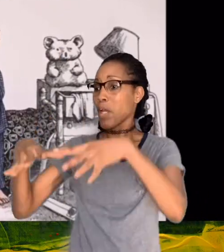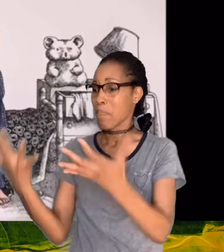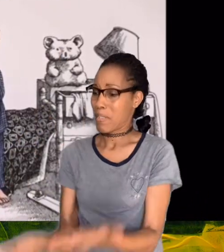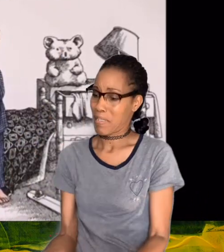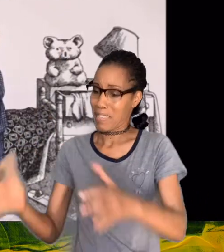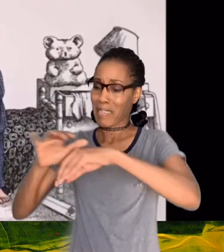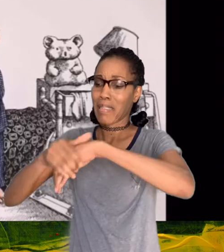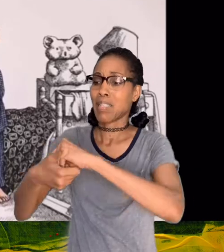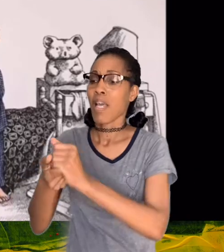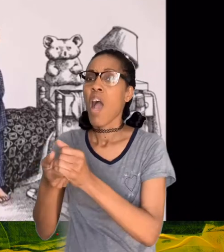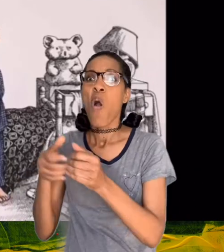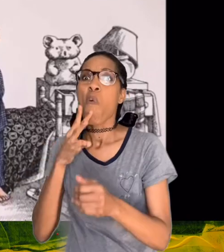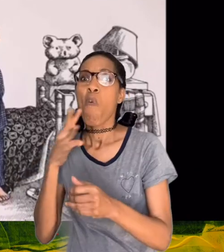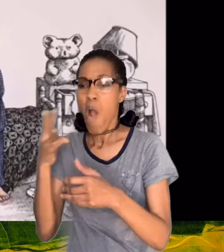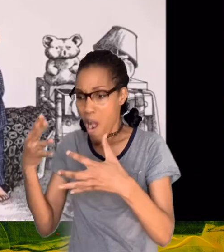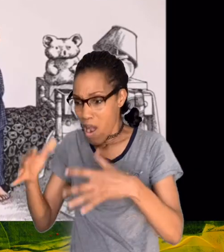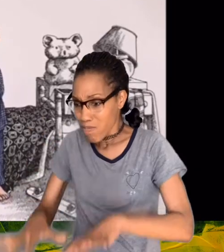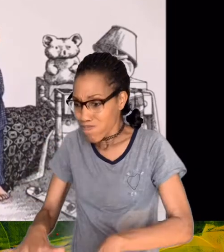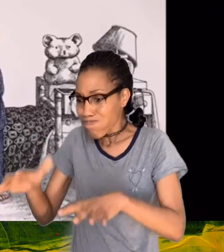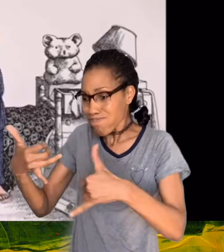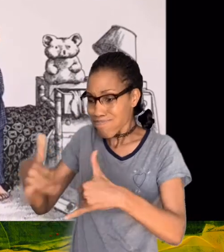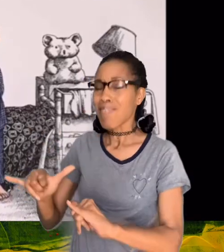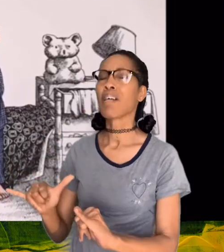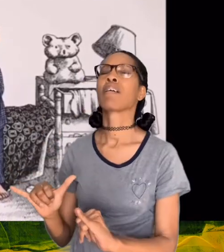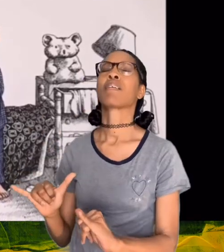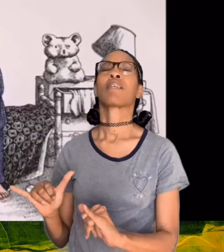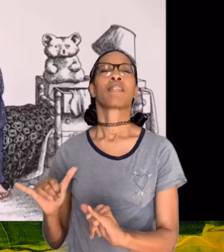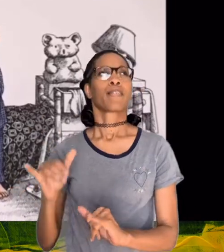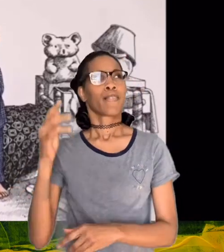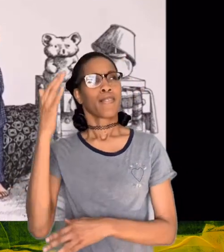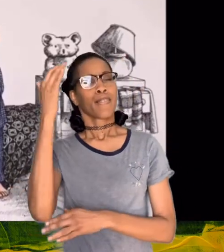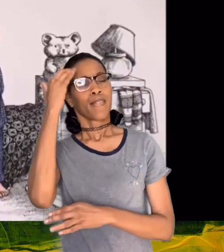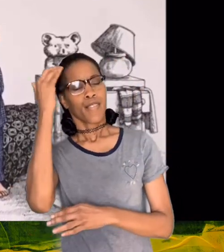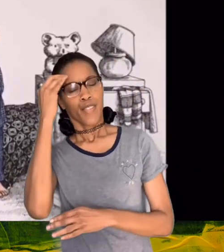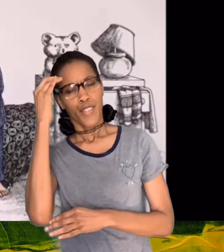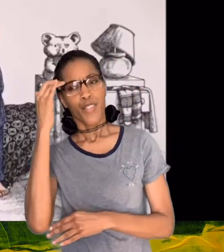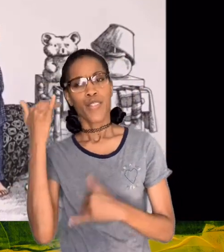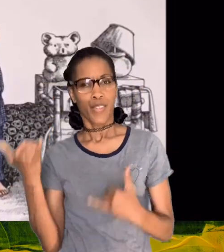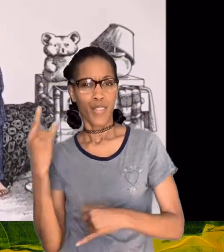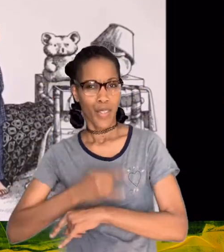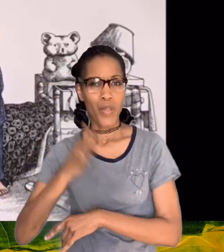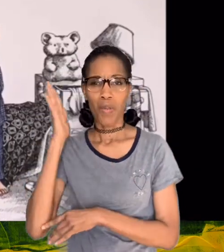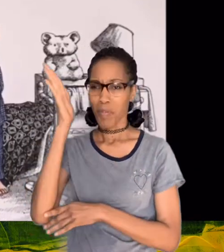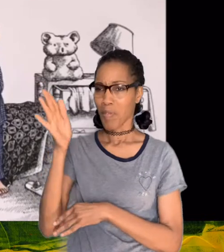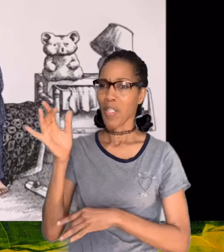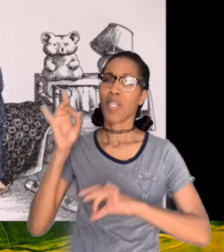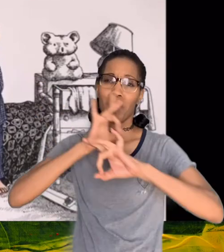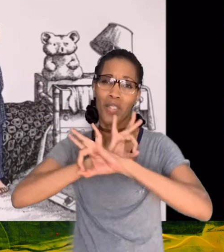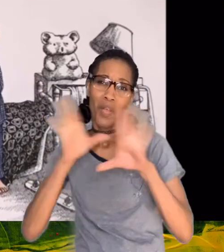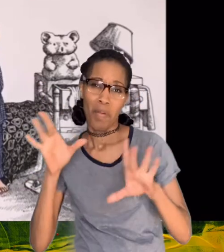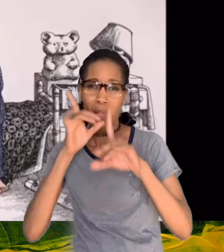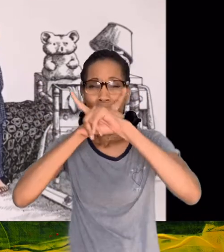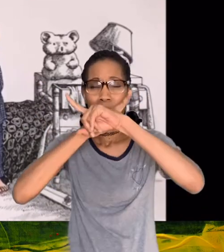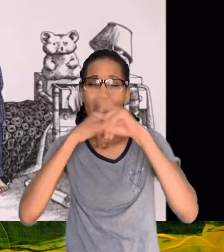tell it was going to be a terrible, horrible, no good, very bad